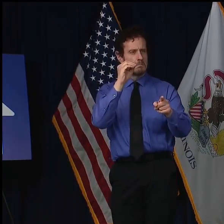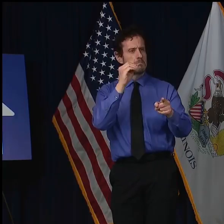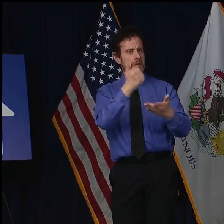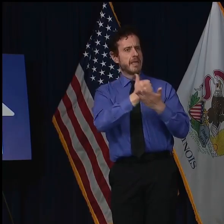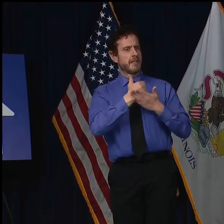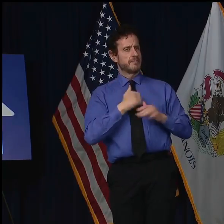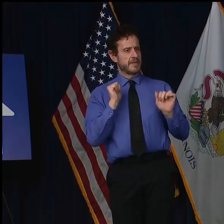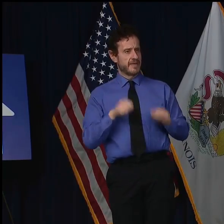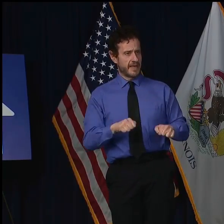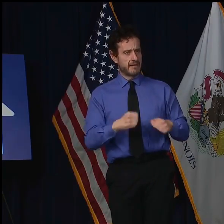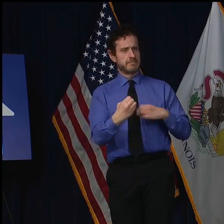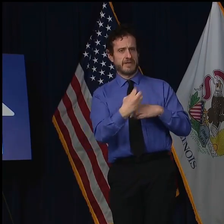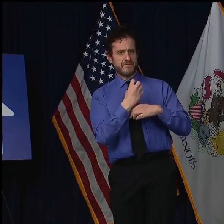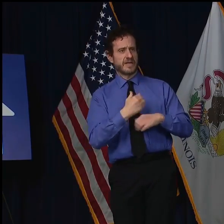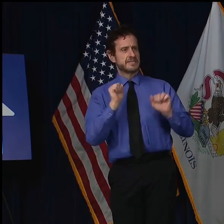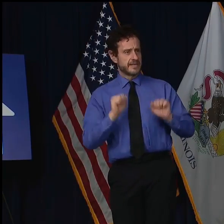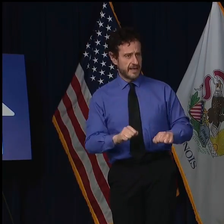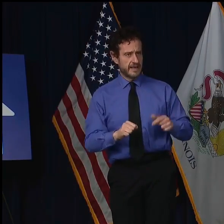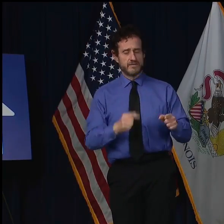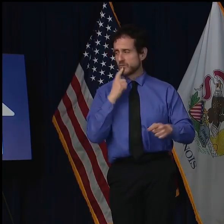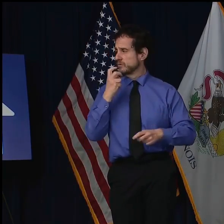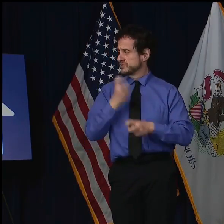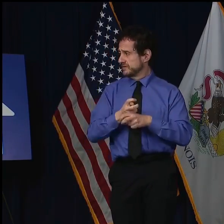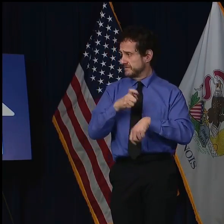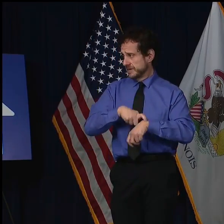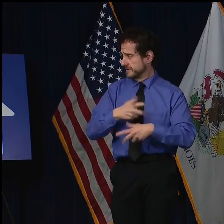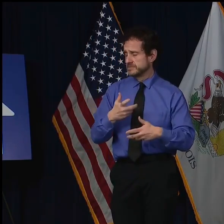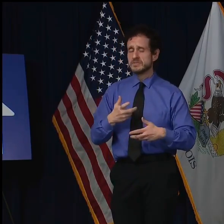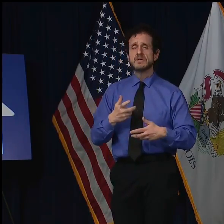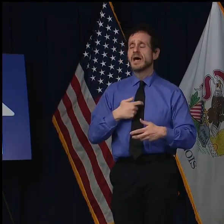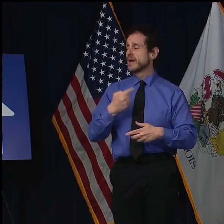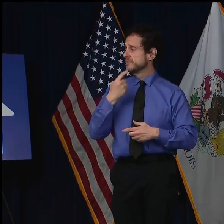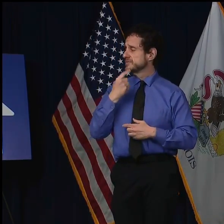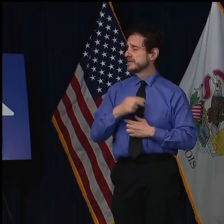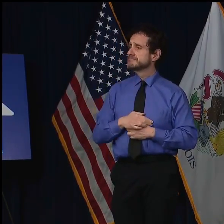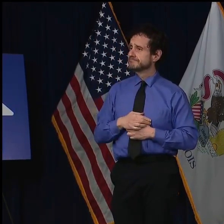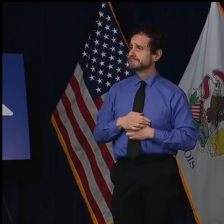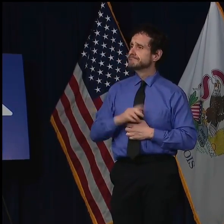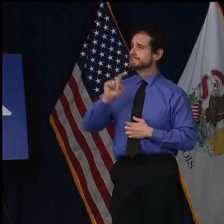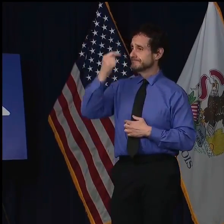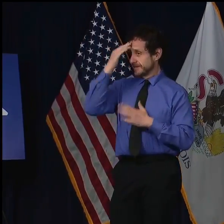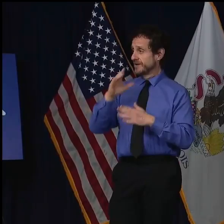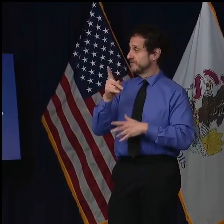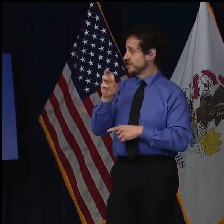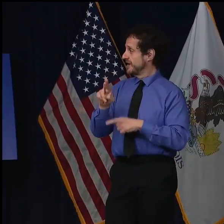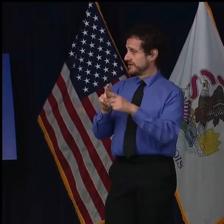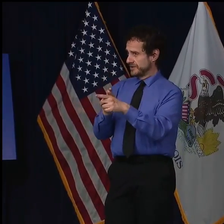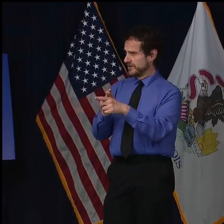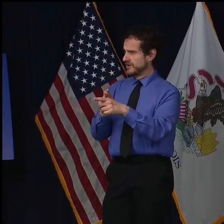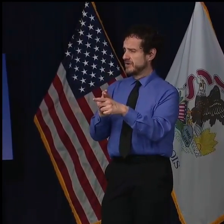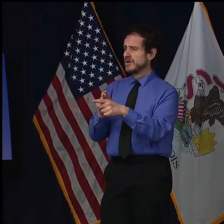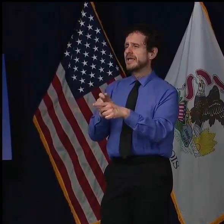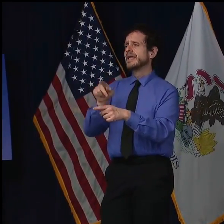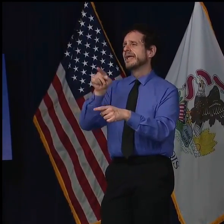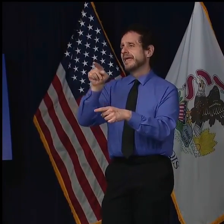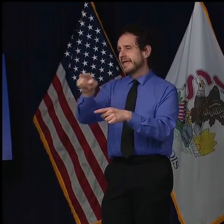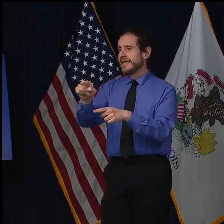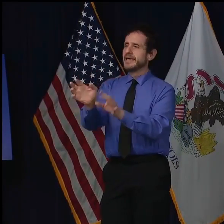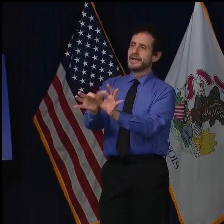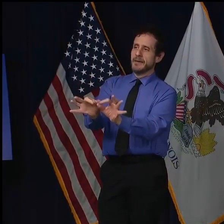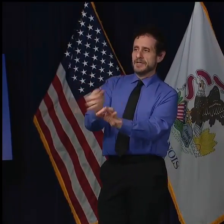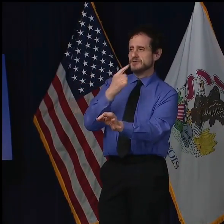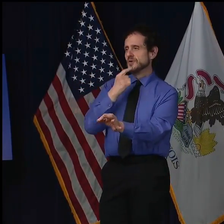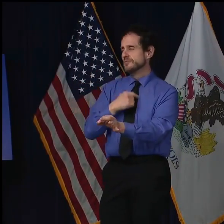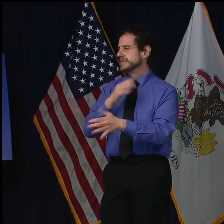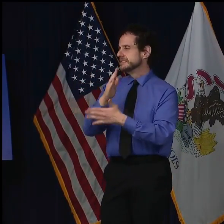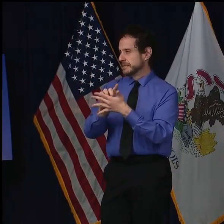me as advice in difficult circumstances. And I would just say that Governor Edgar, you heard some of what he did say